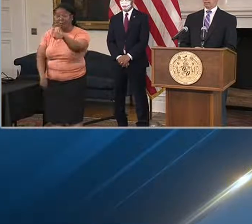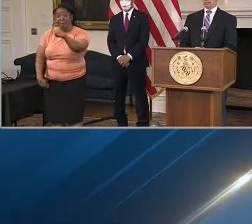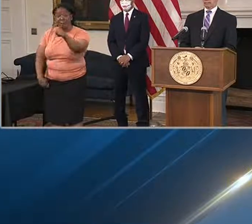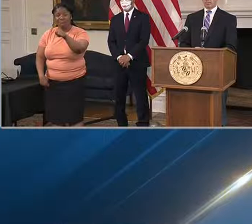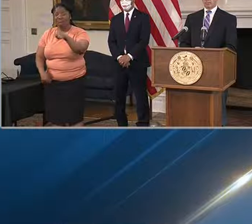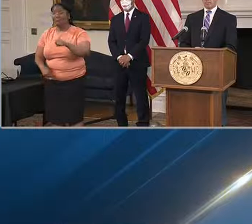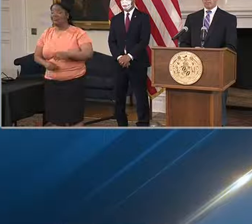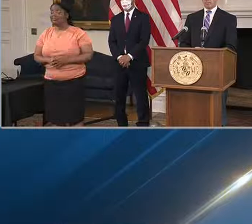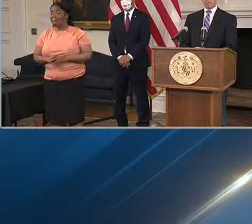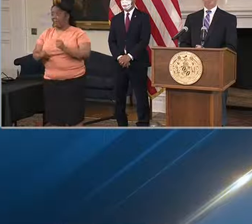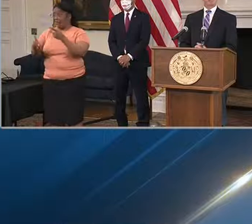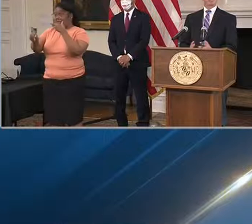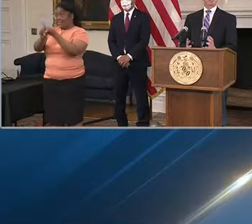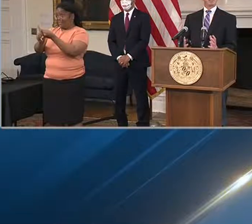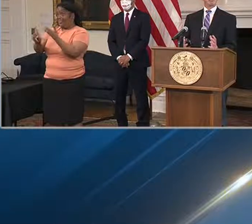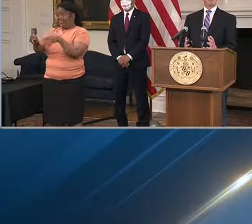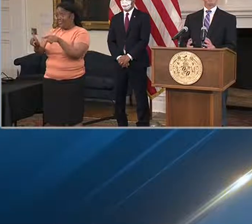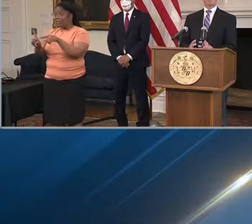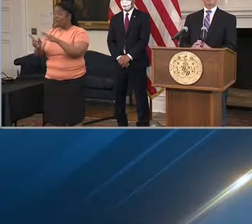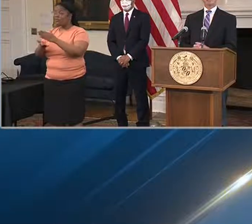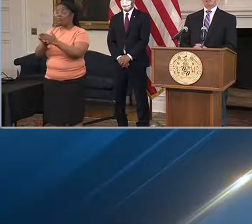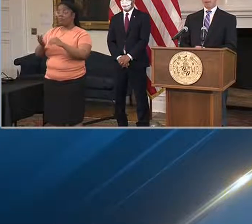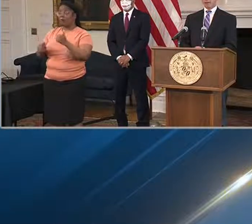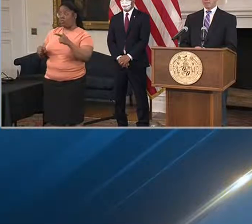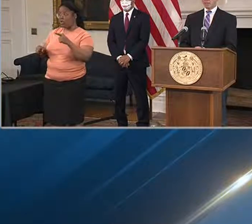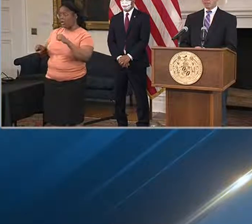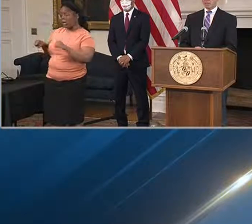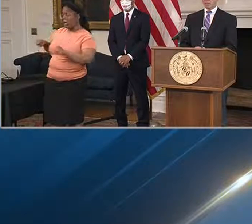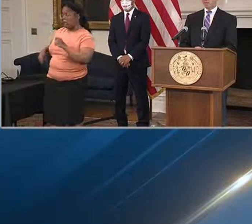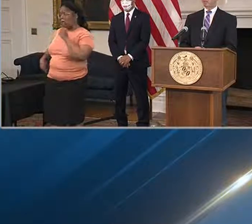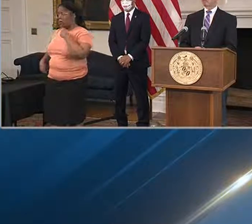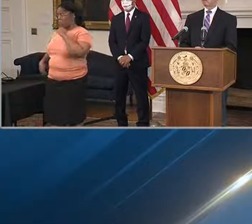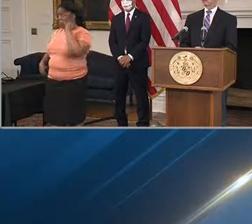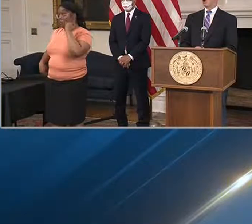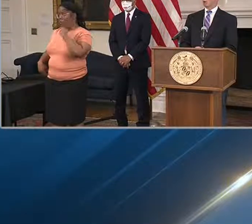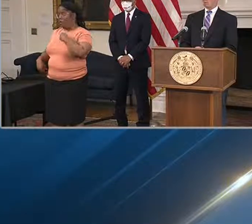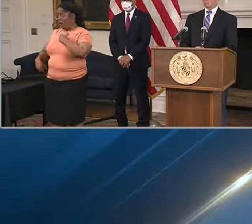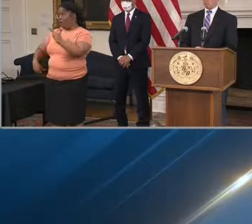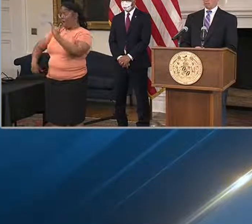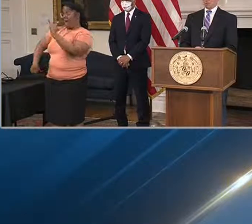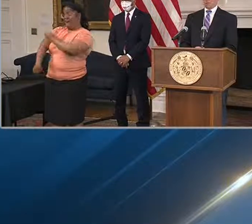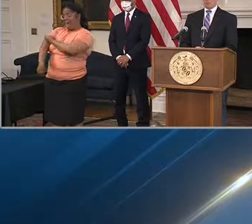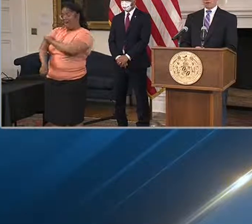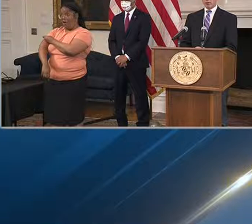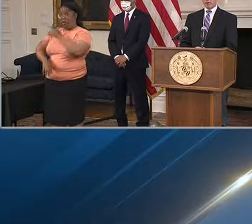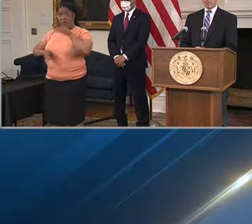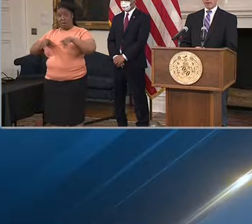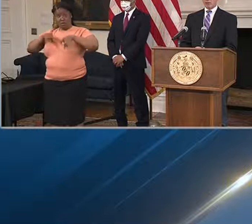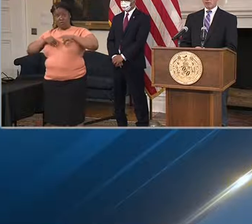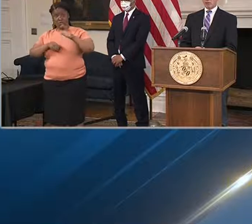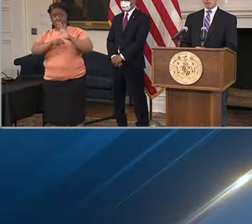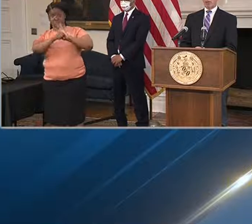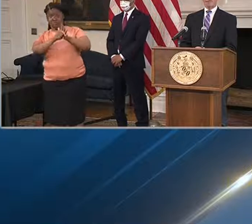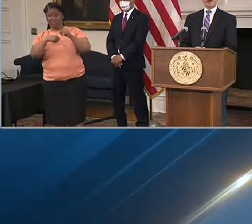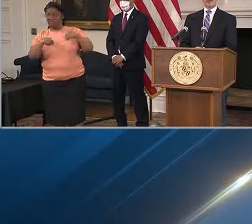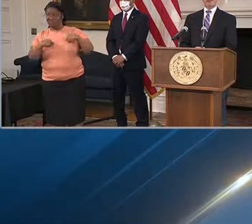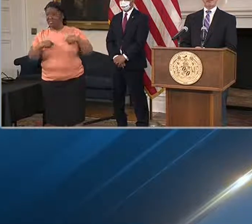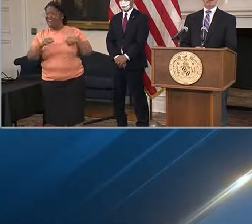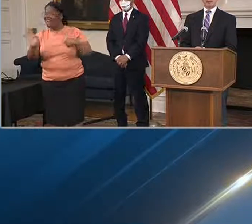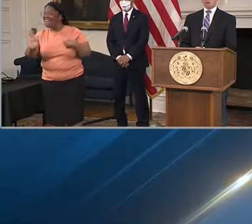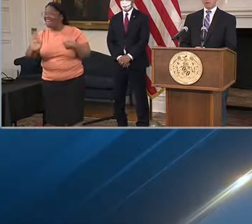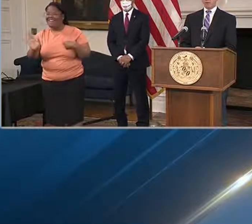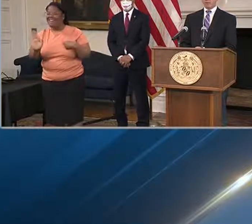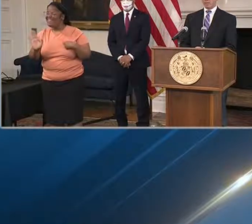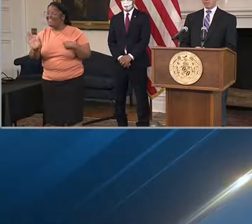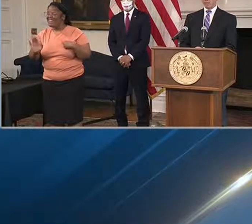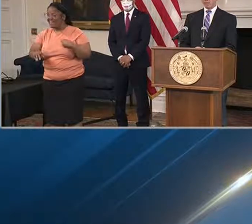from COVID-19. Can I get COVID-19 from the vaccine? No. None of the current vaccine uses the